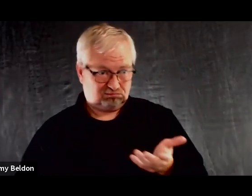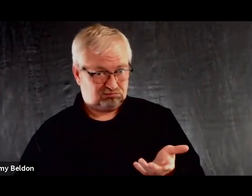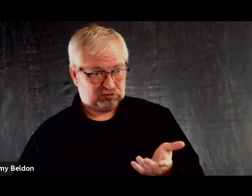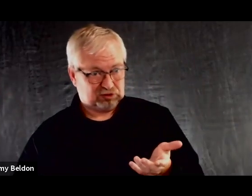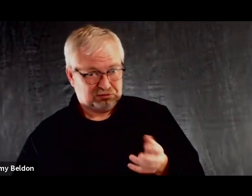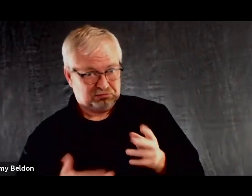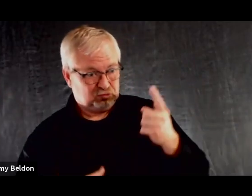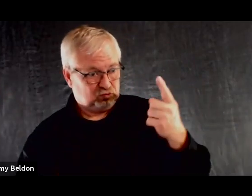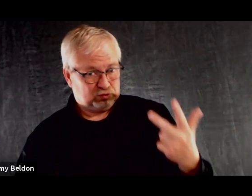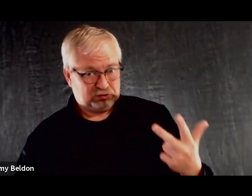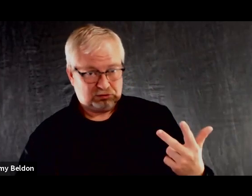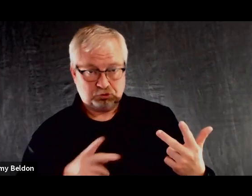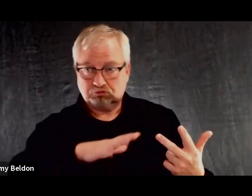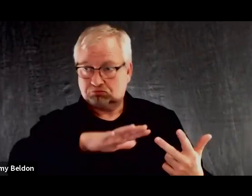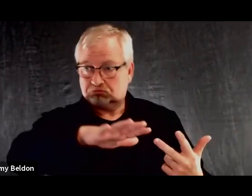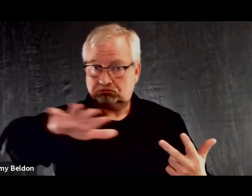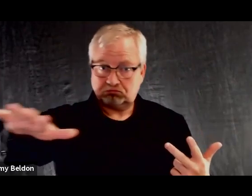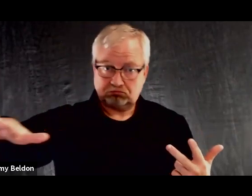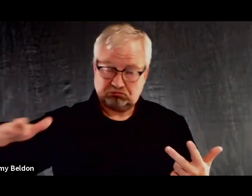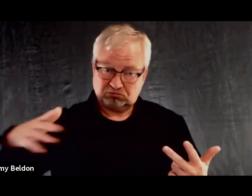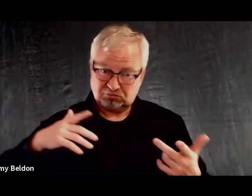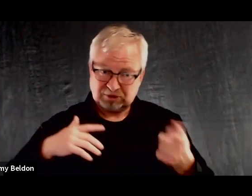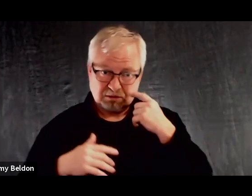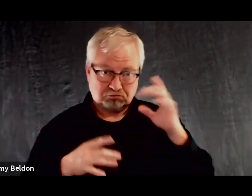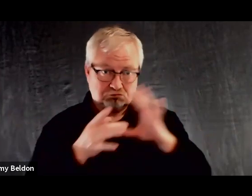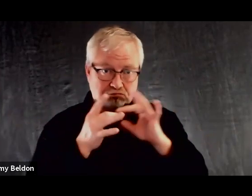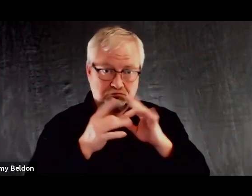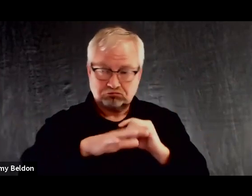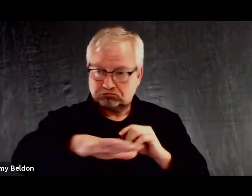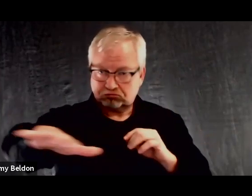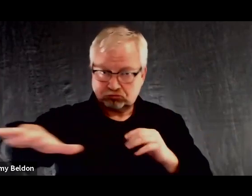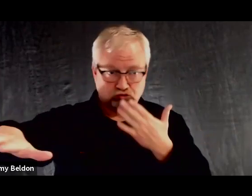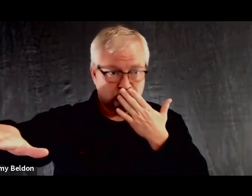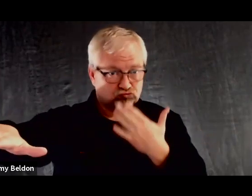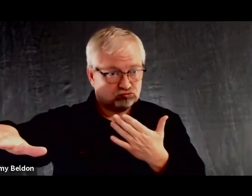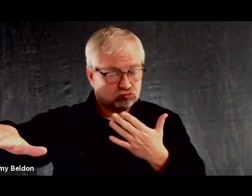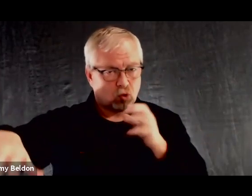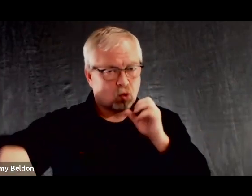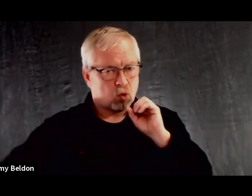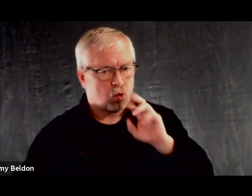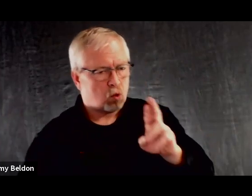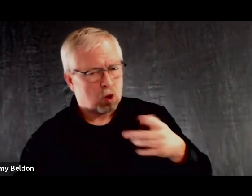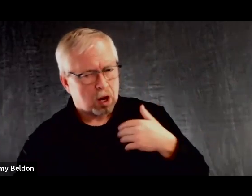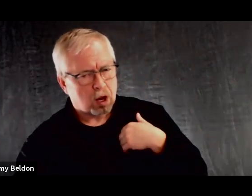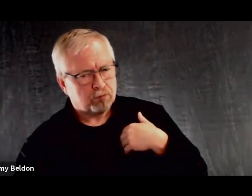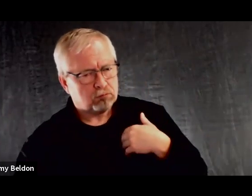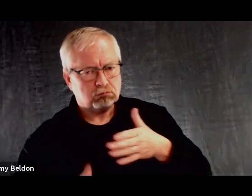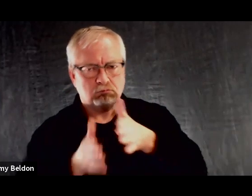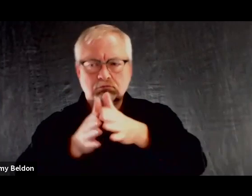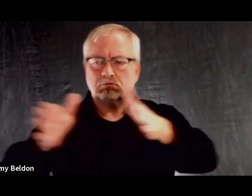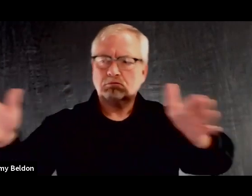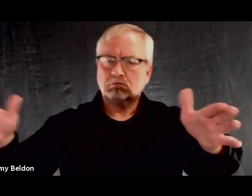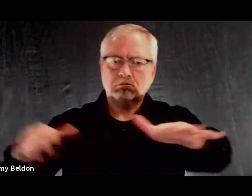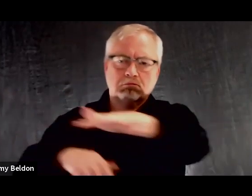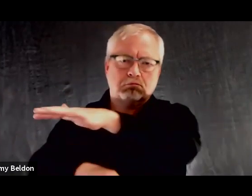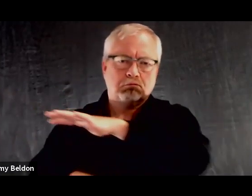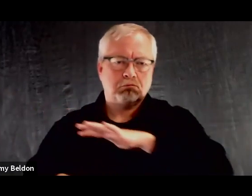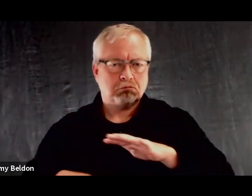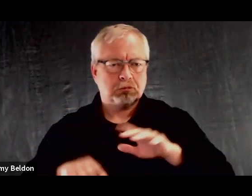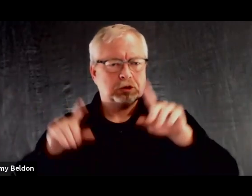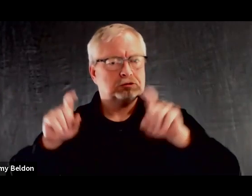that you just alluded to there, Jan? Or do you have enough general public information to really draw any definitive conclusions